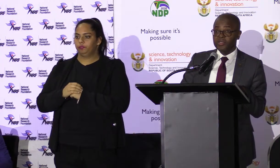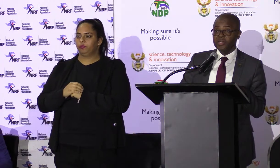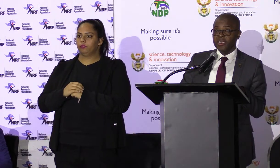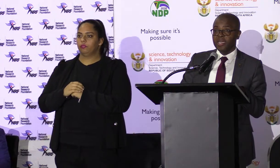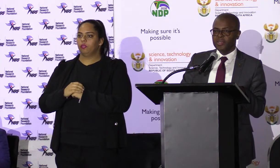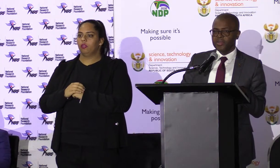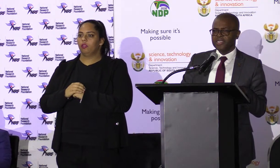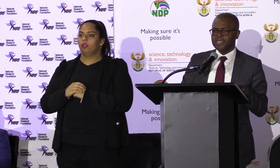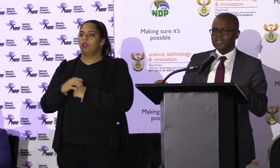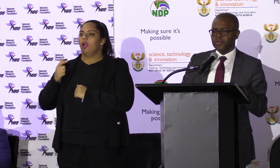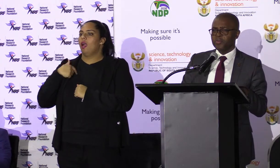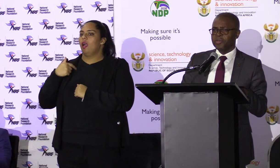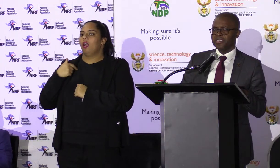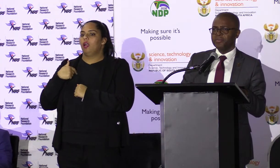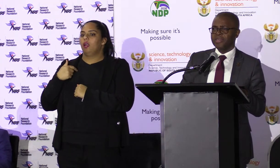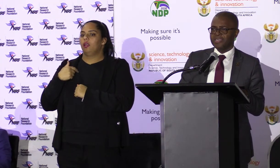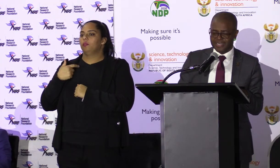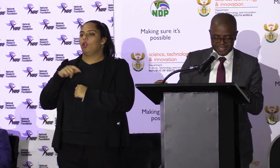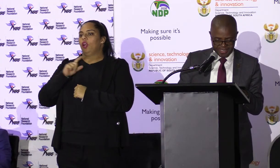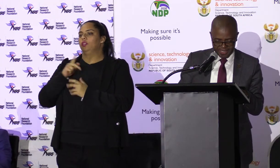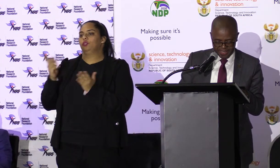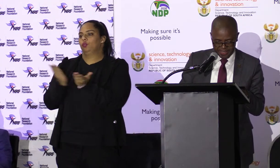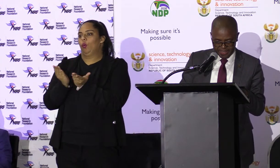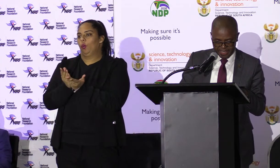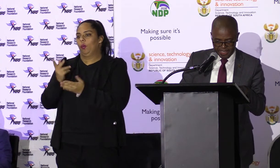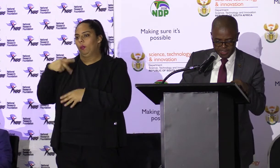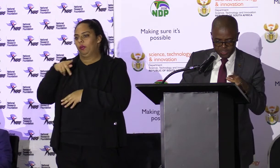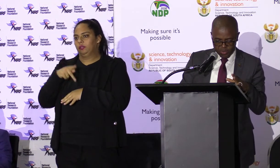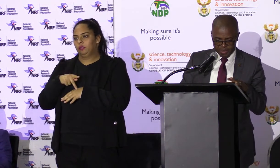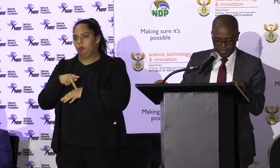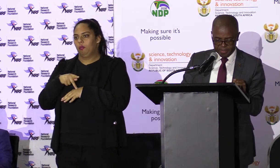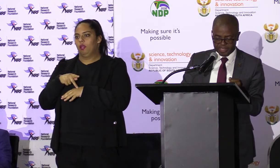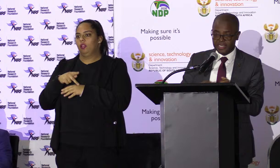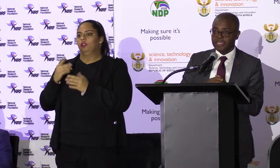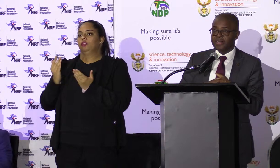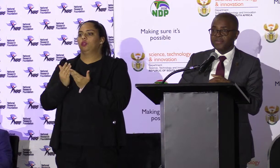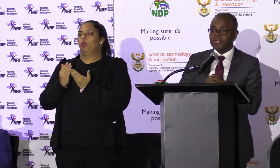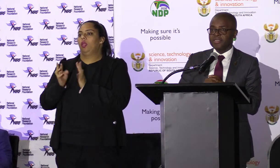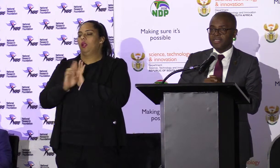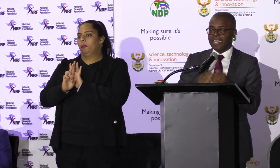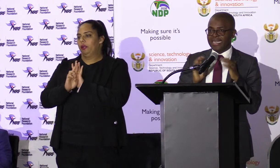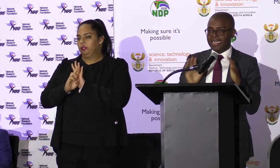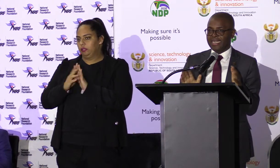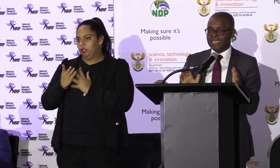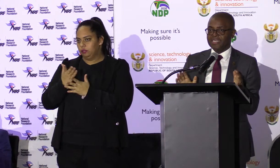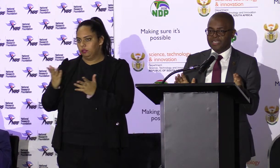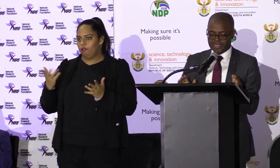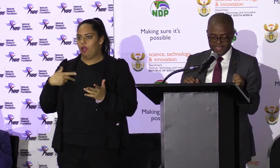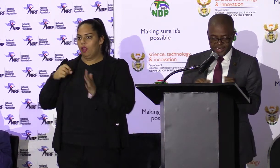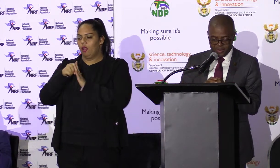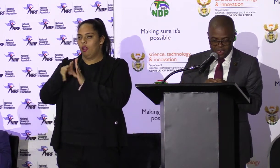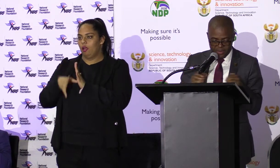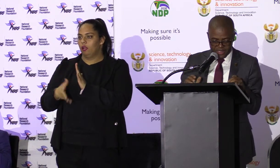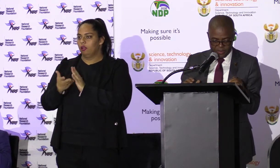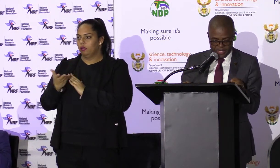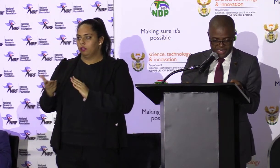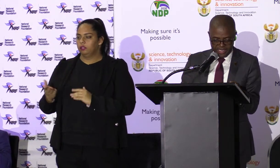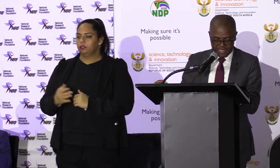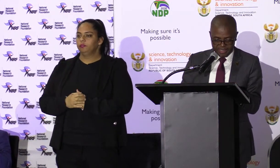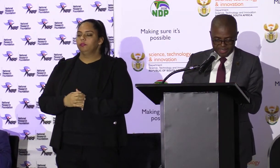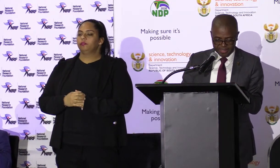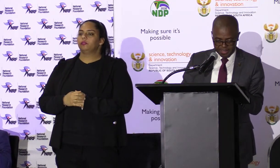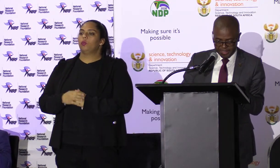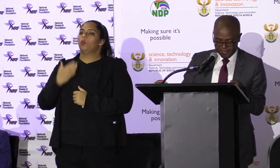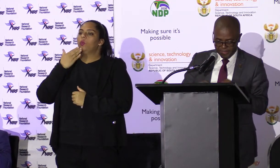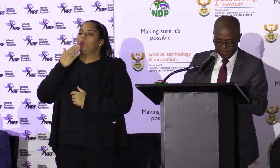So let me also acknowledge the school principals and school representatives and the learners who are our